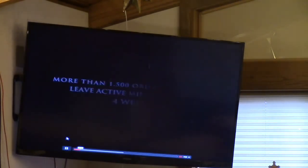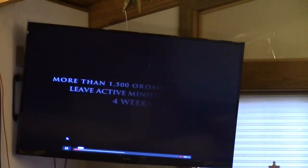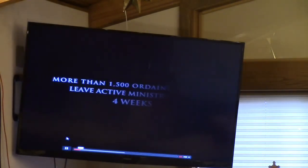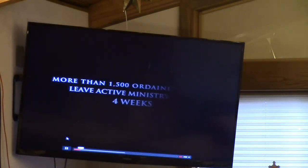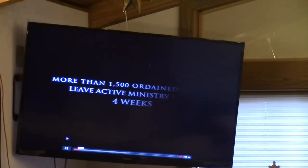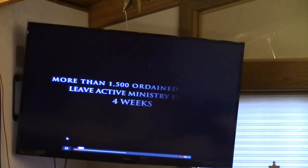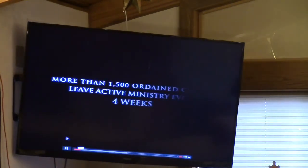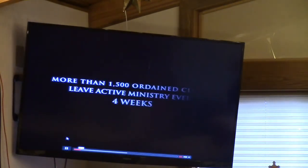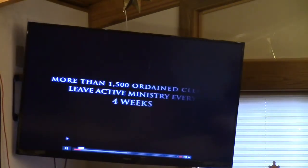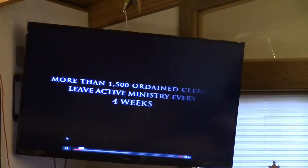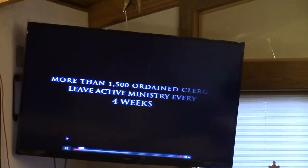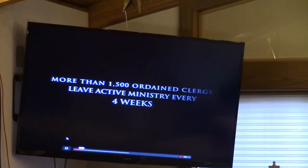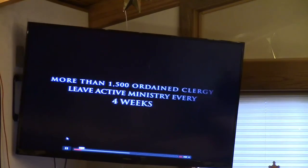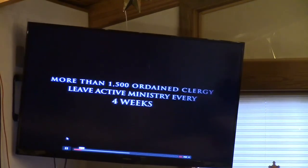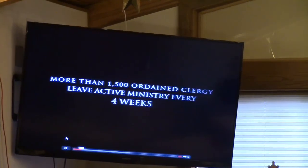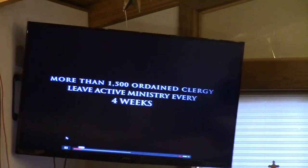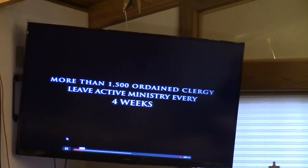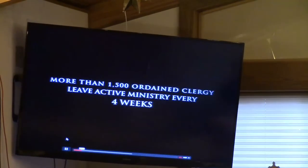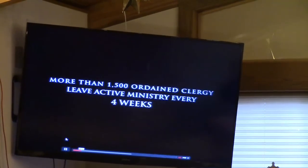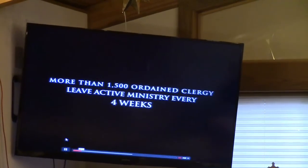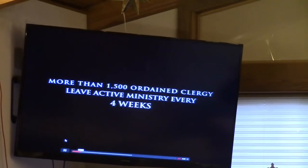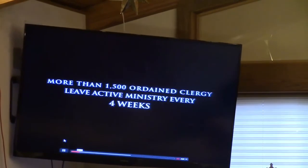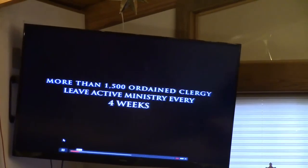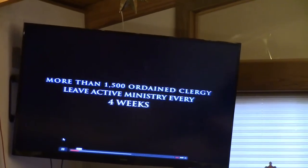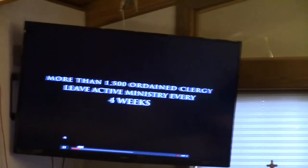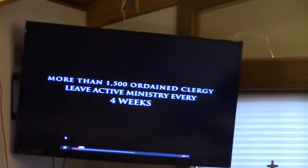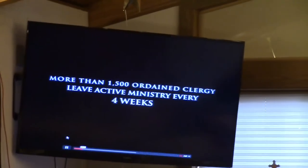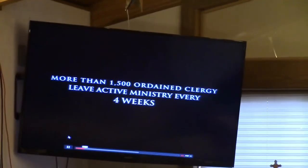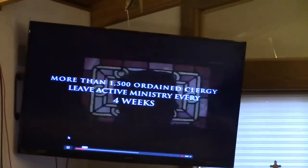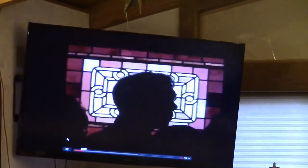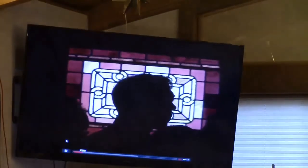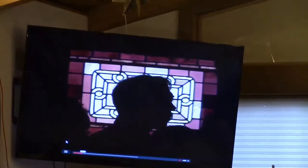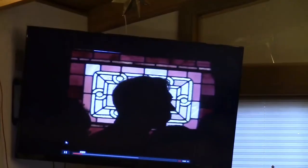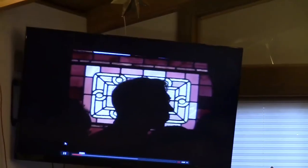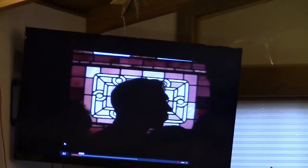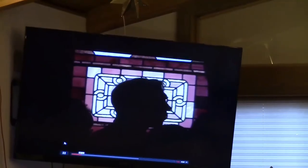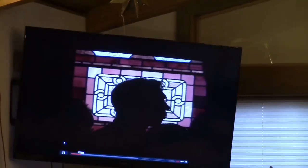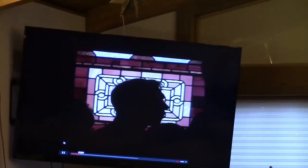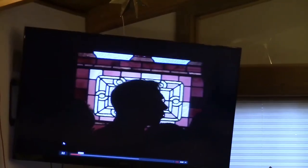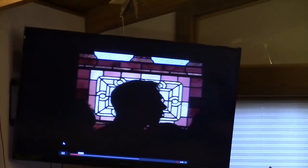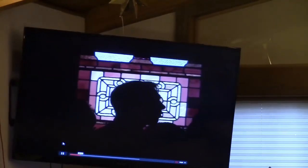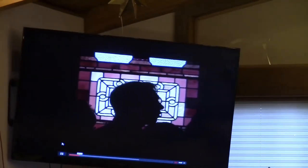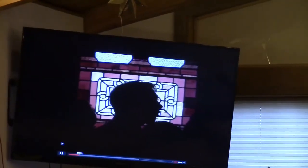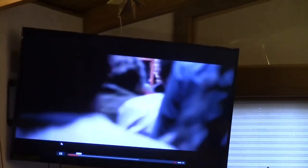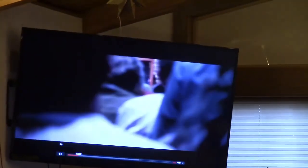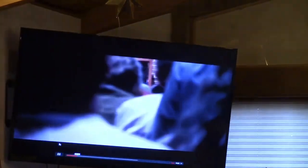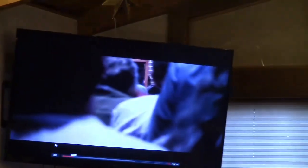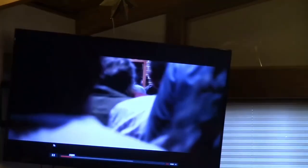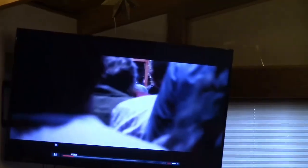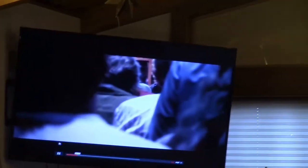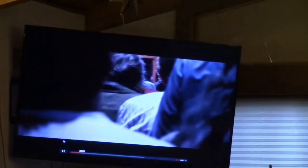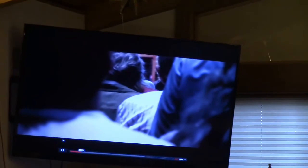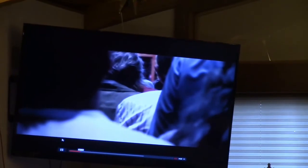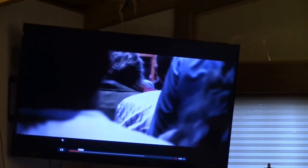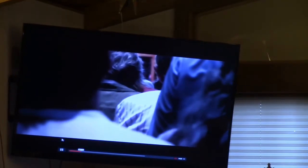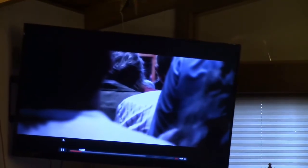just take the throat out of the pastor. There are 1 or 2, sometimes 8 or 10 in a congregation who are willing to